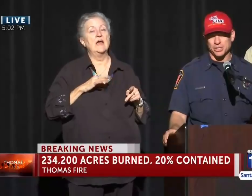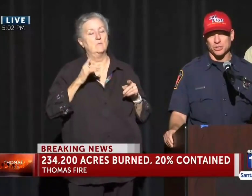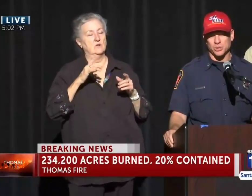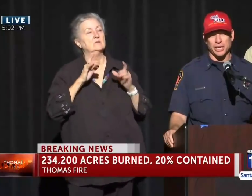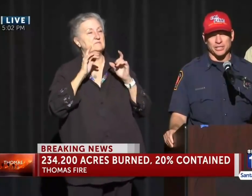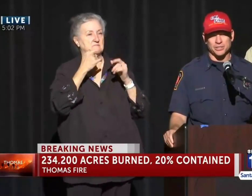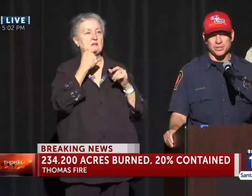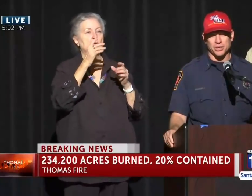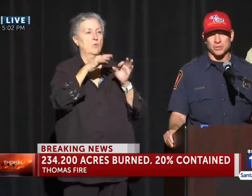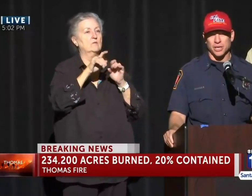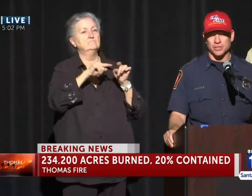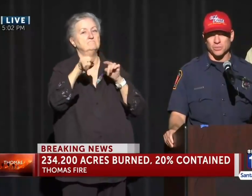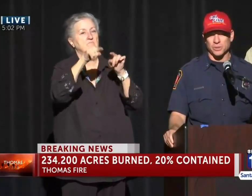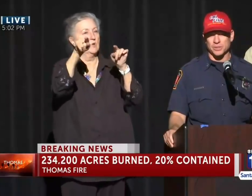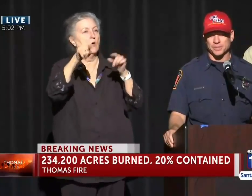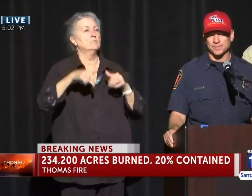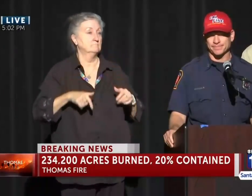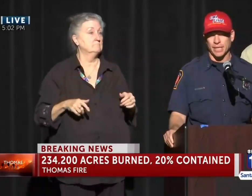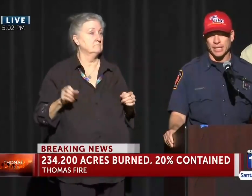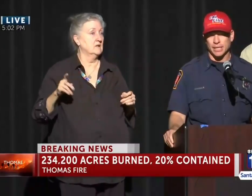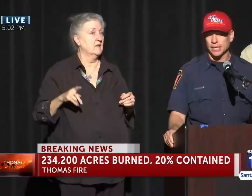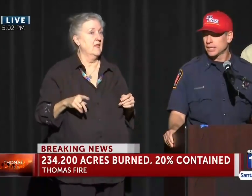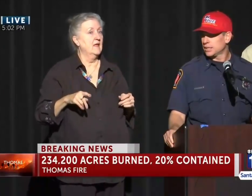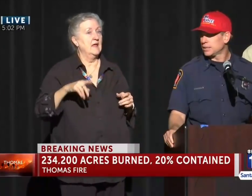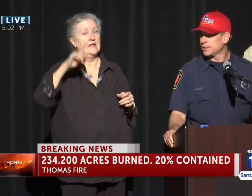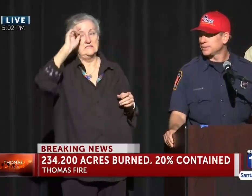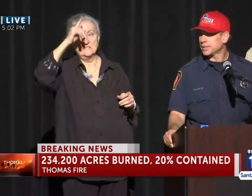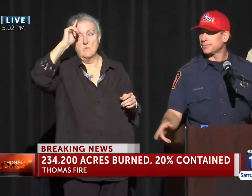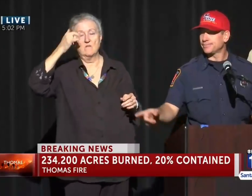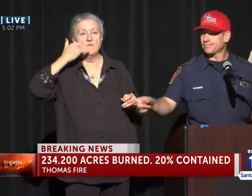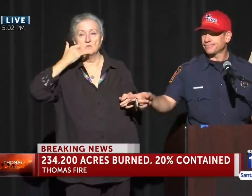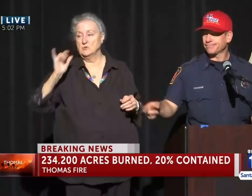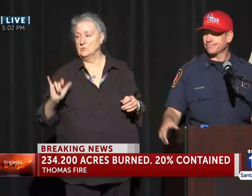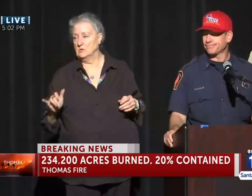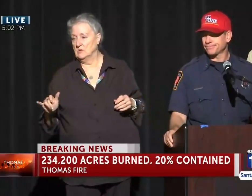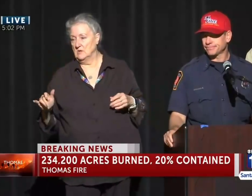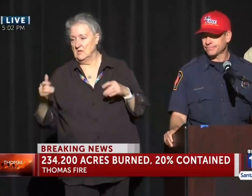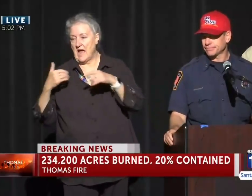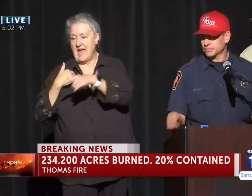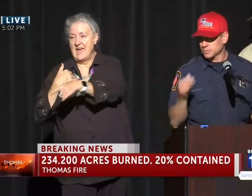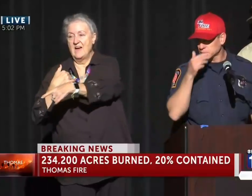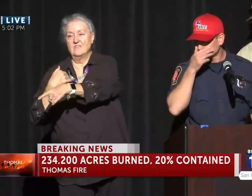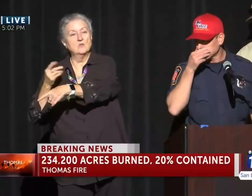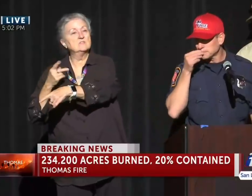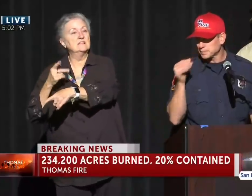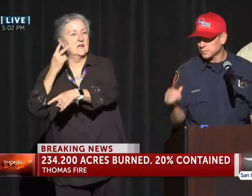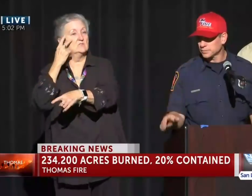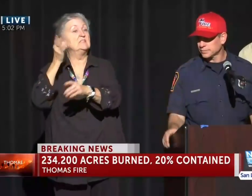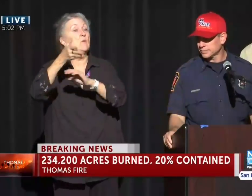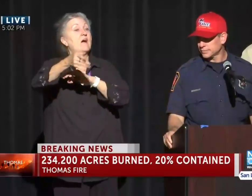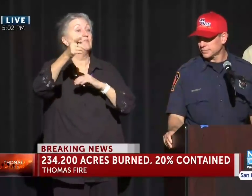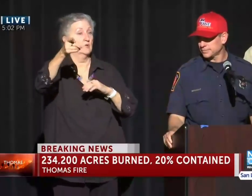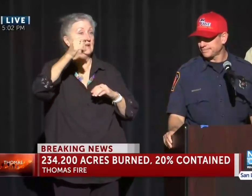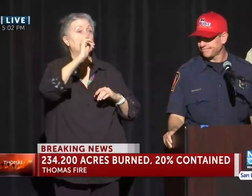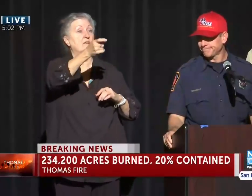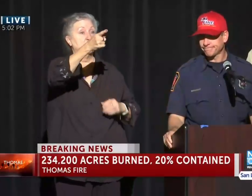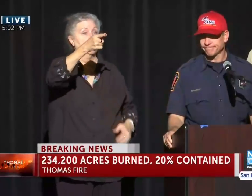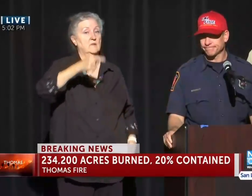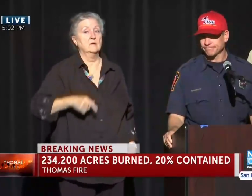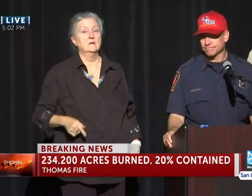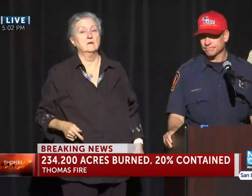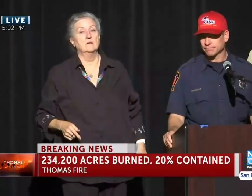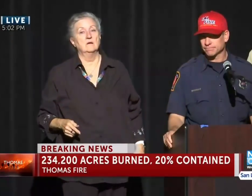give you direction to those locations. You can go talk to a person. Okay. I have those locations. I'll see you afterwards and I'll give them to